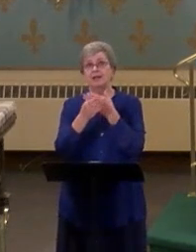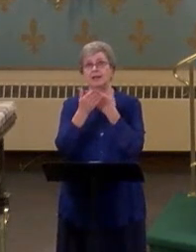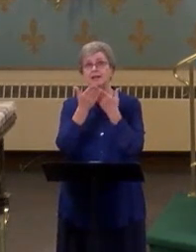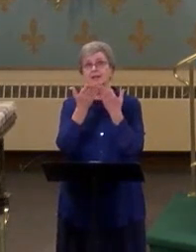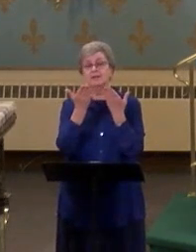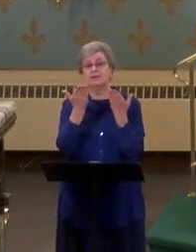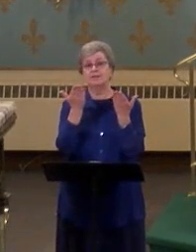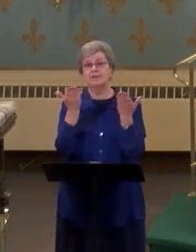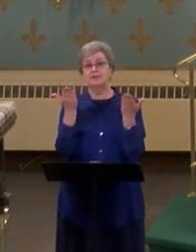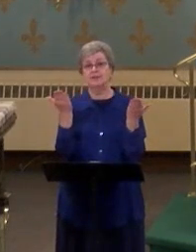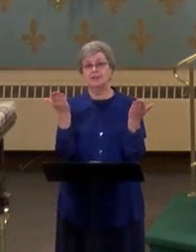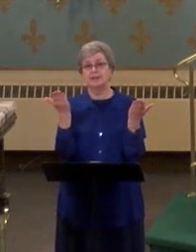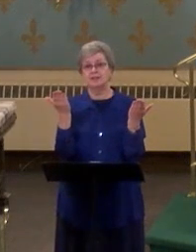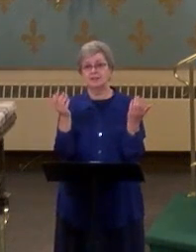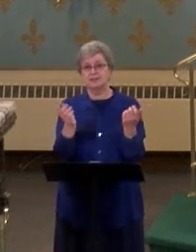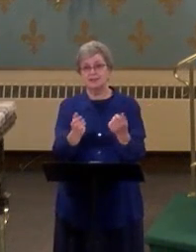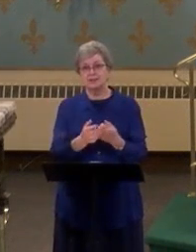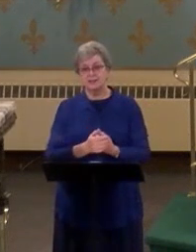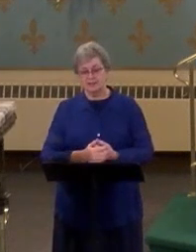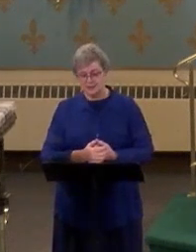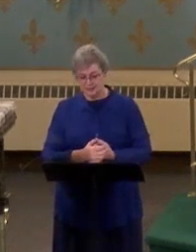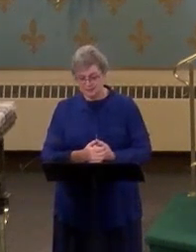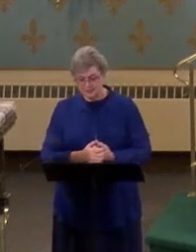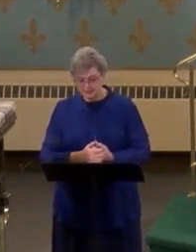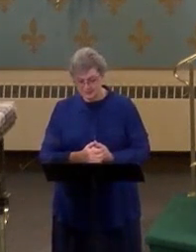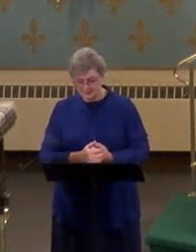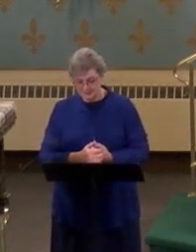his throne in